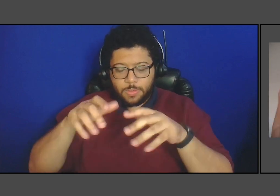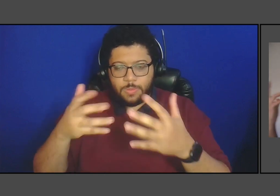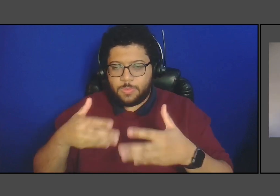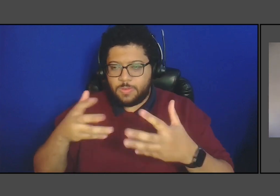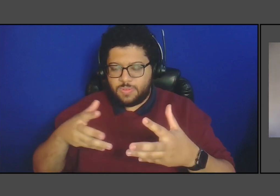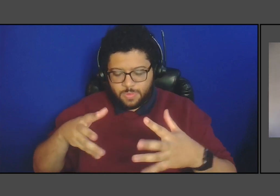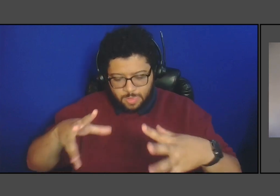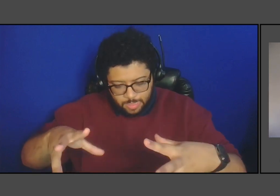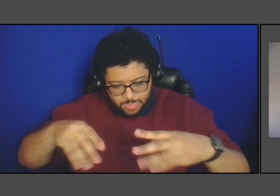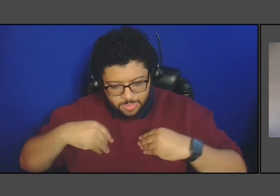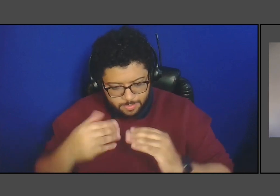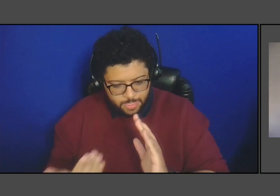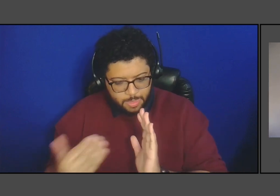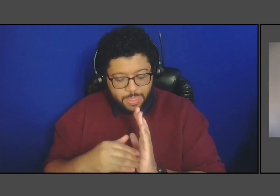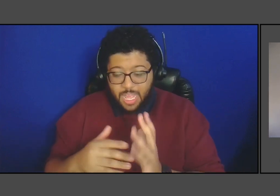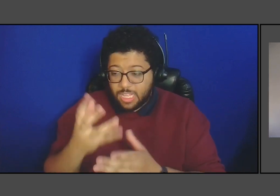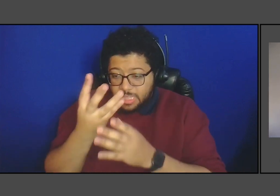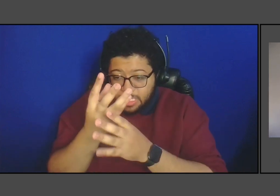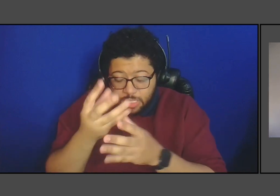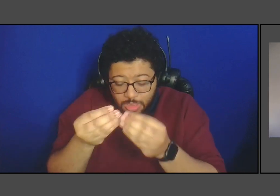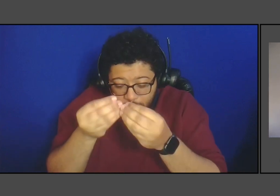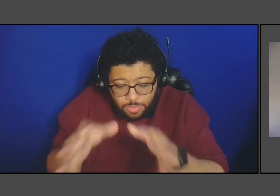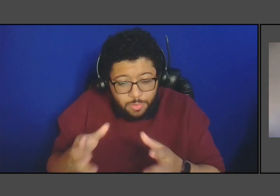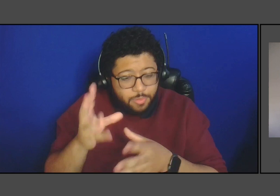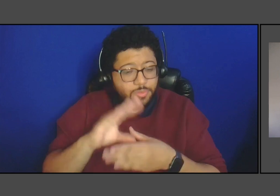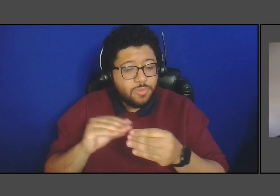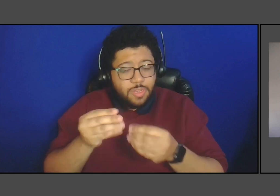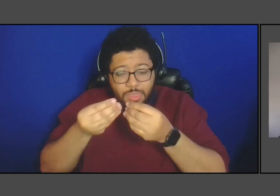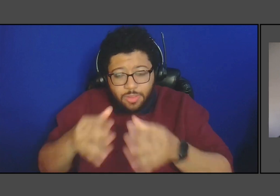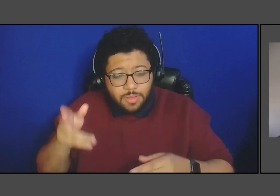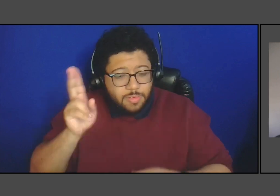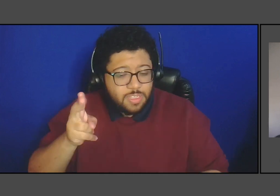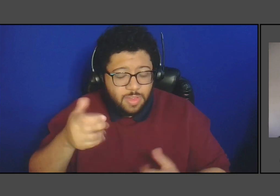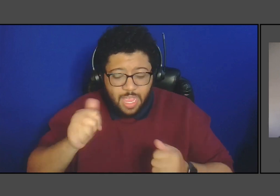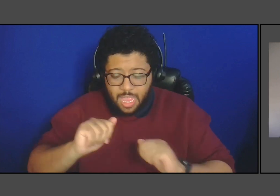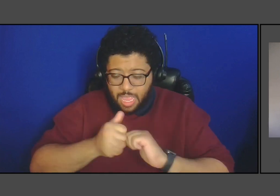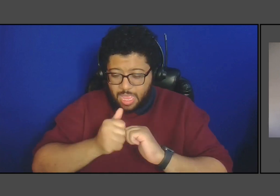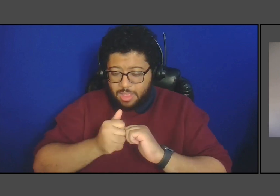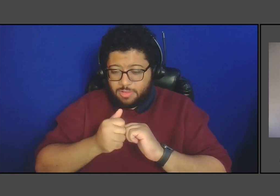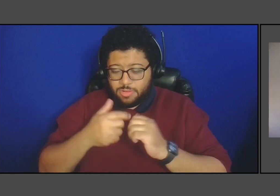lost stories, this lost history that we need to reclaim.